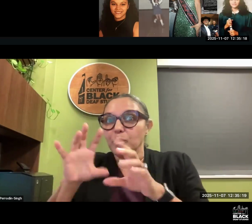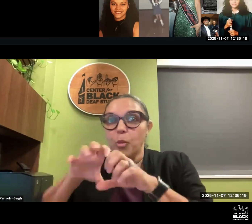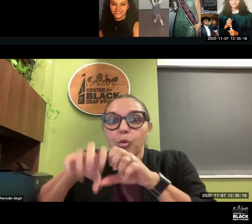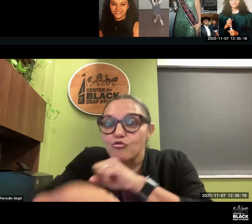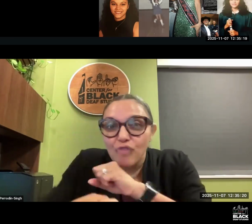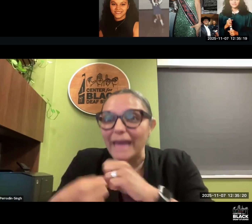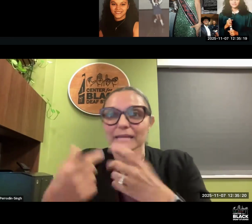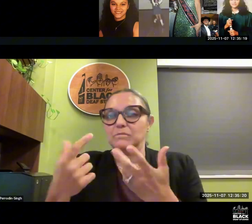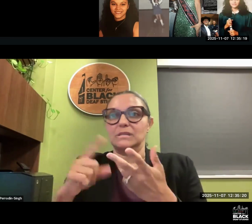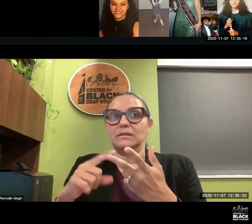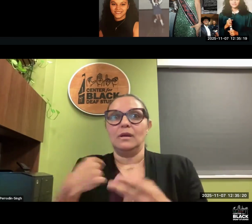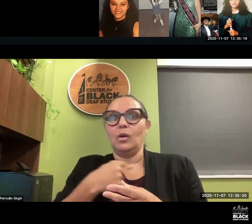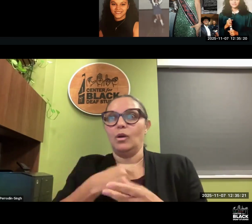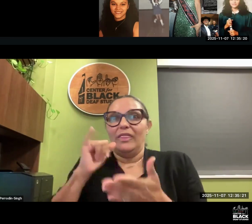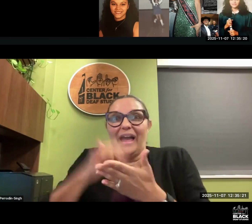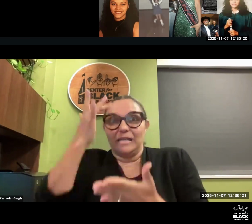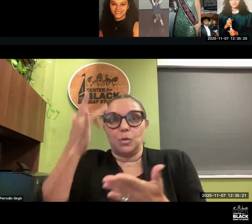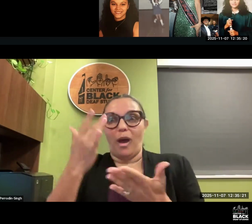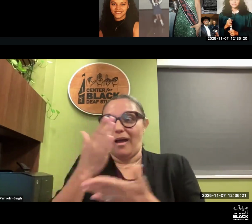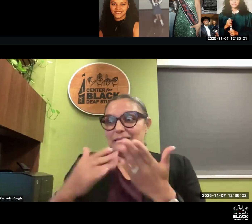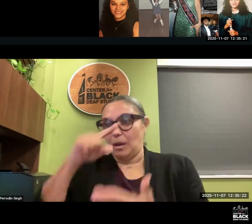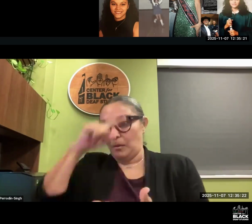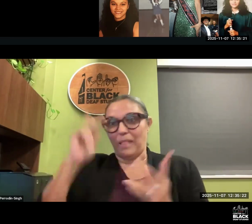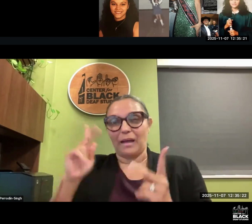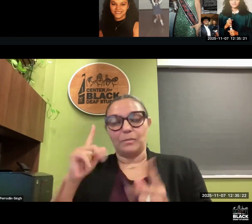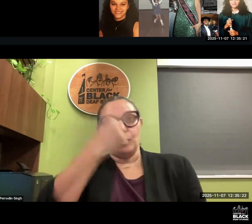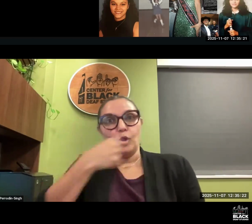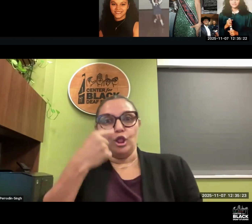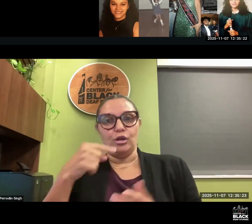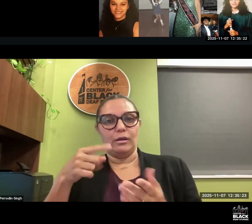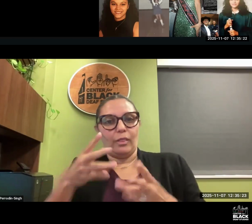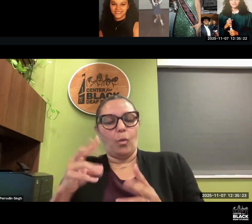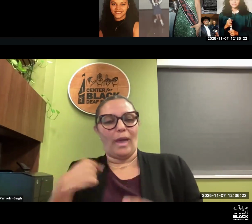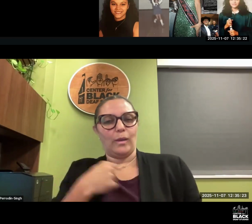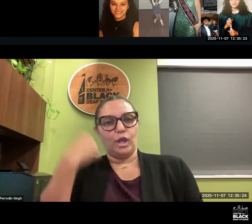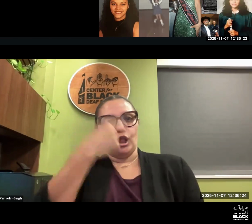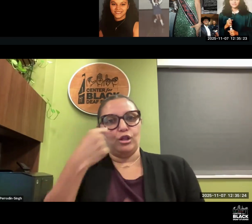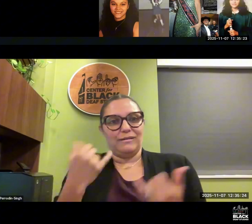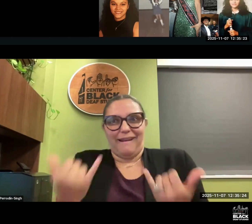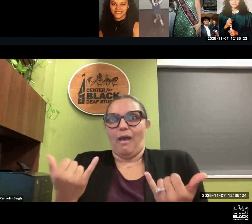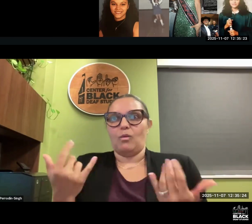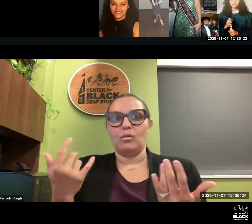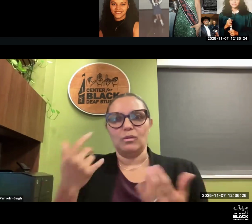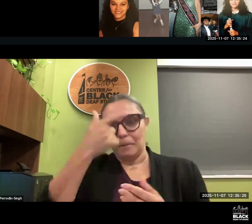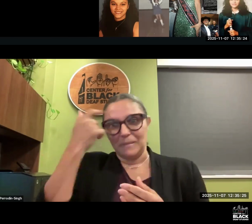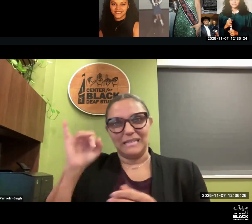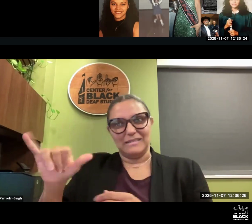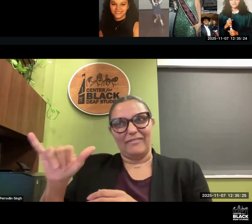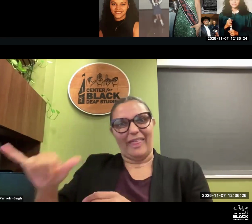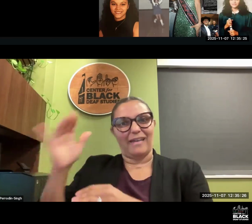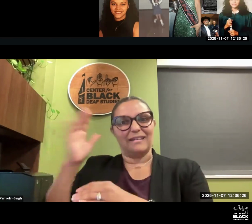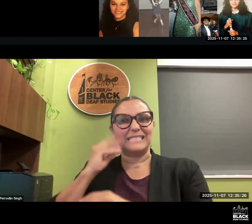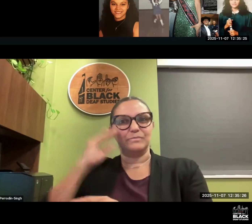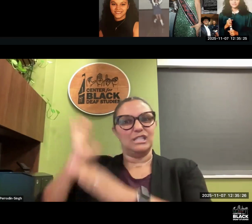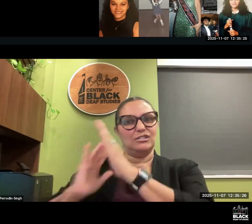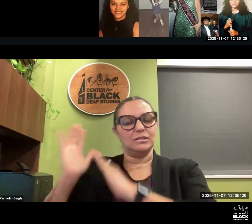day, and it was normal. But I was astonished to learn that they didn't know about slavery. They didn't know that the reason why